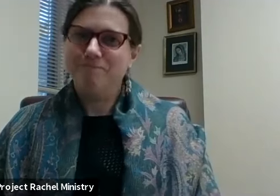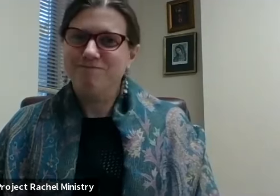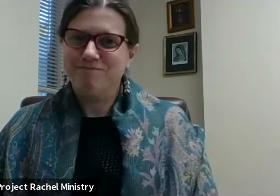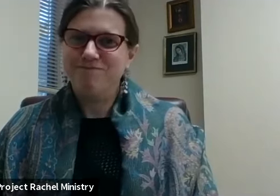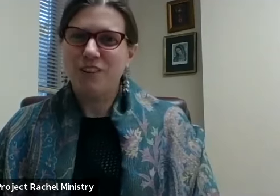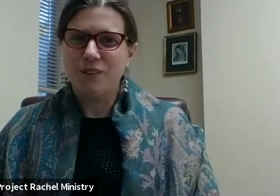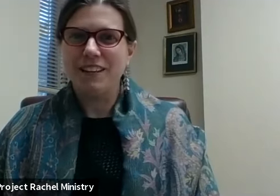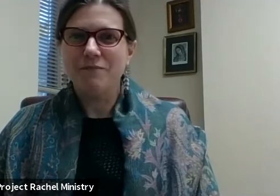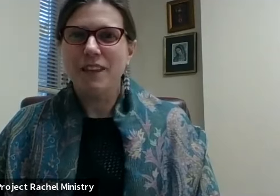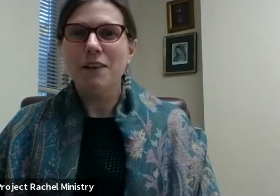Paula's.